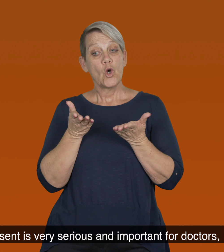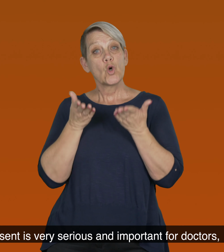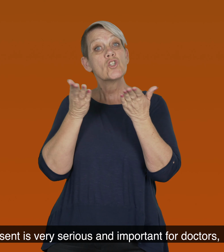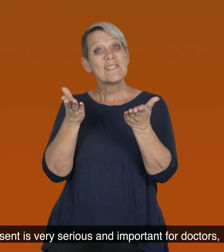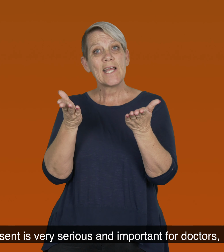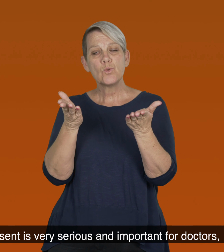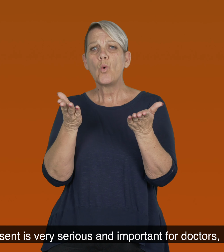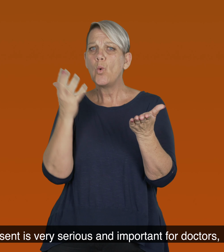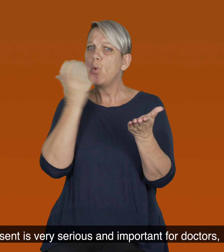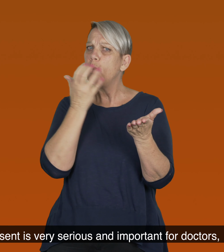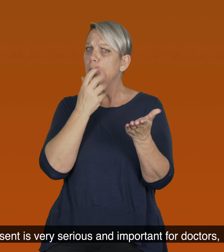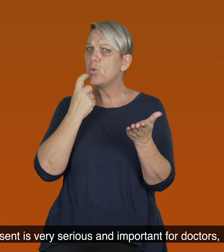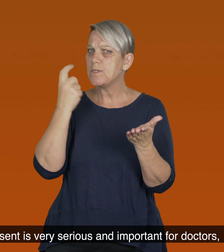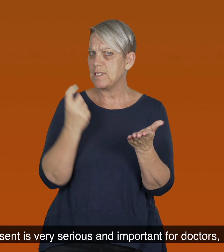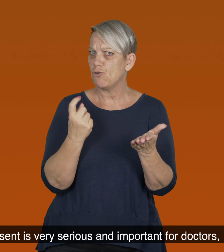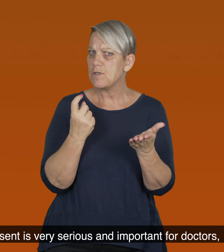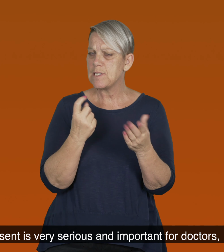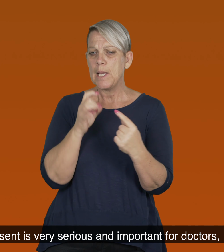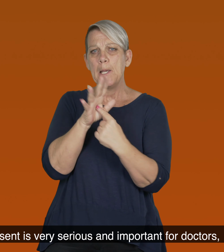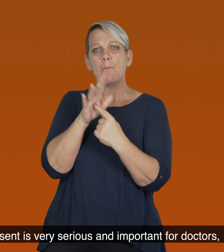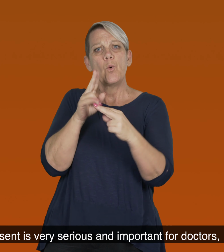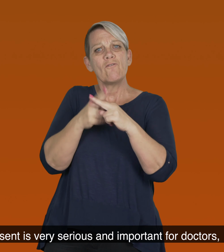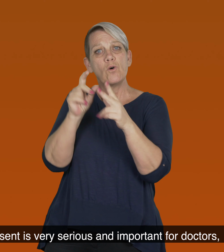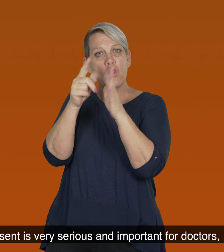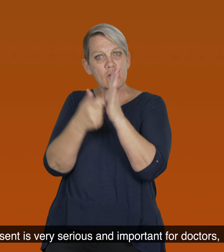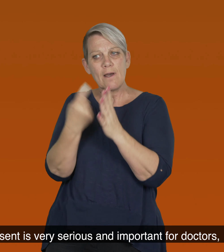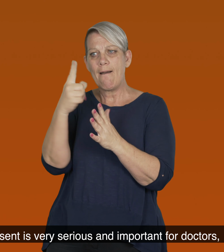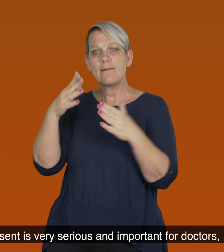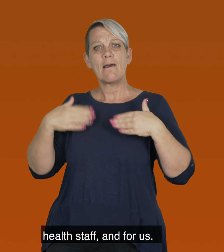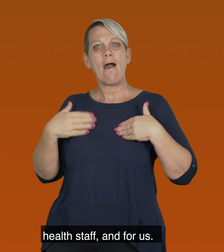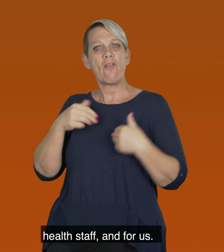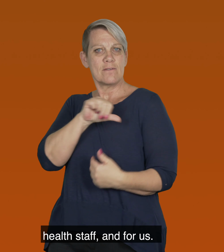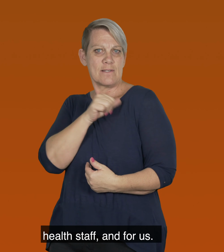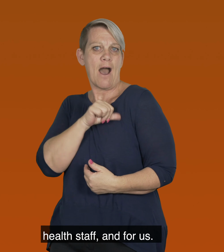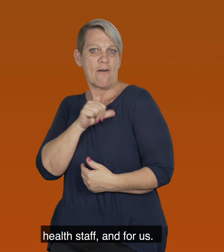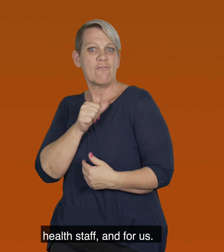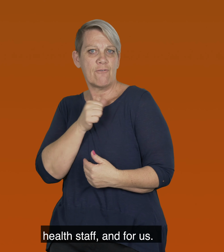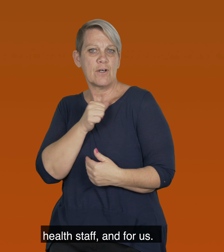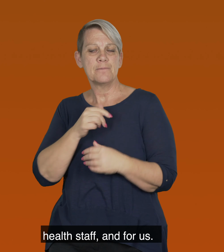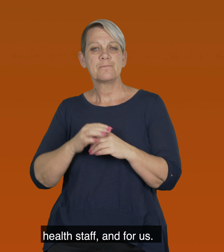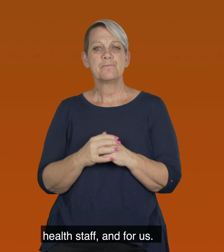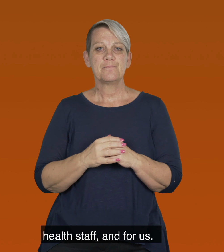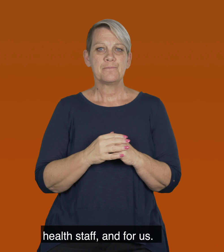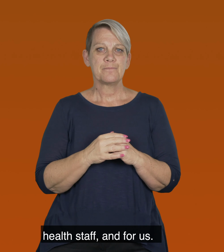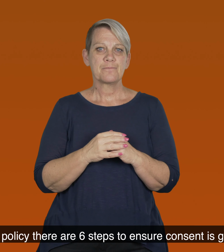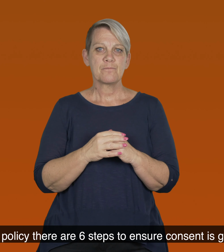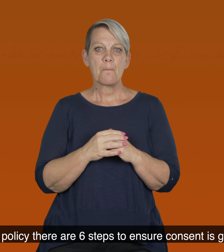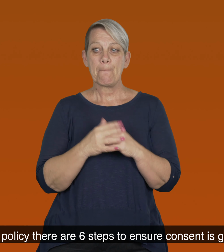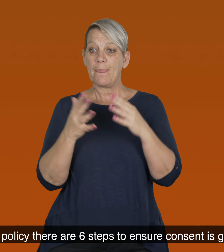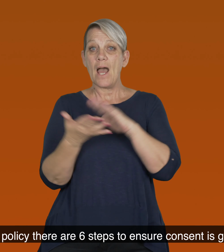Consent is very serious and important for doctors, health staff, and for us.